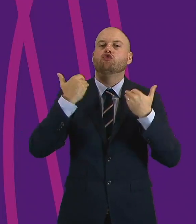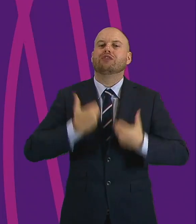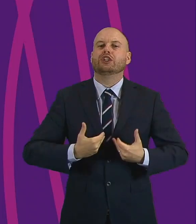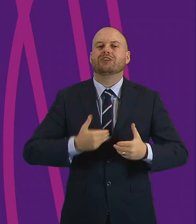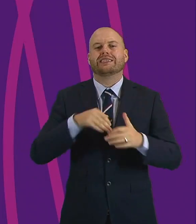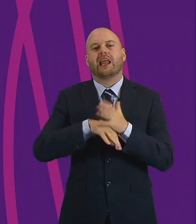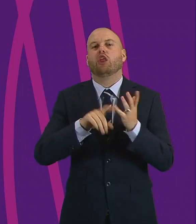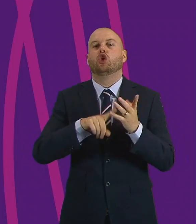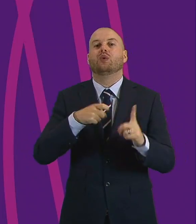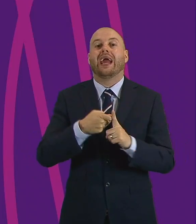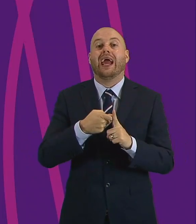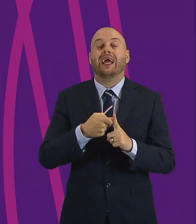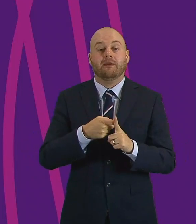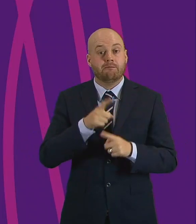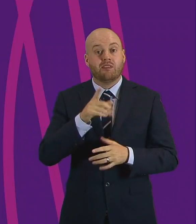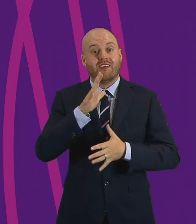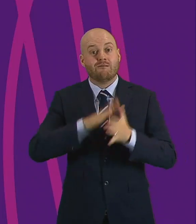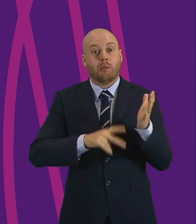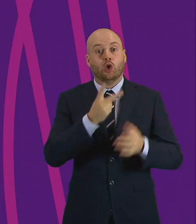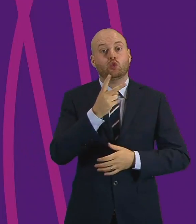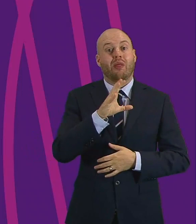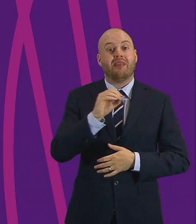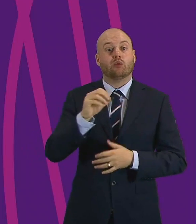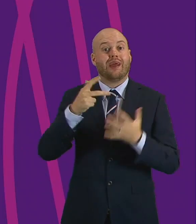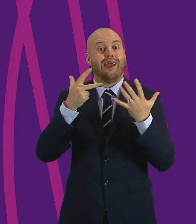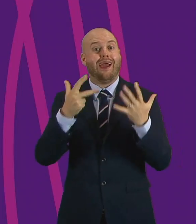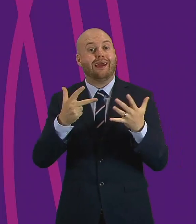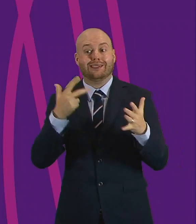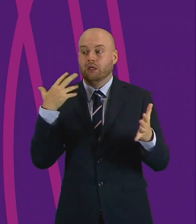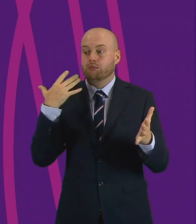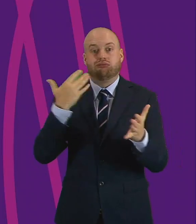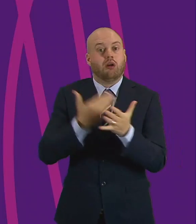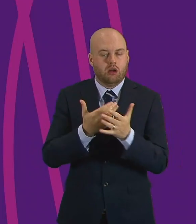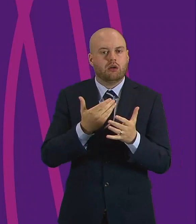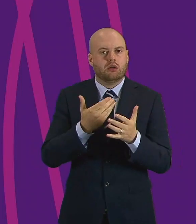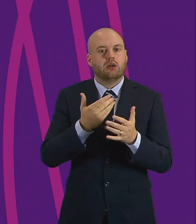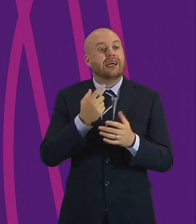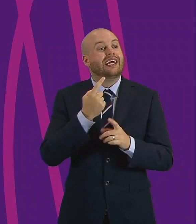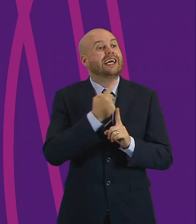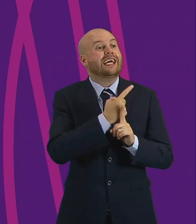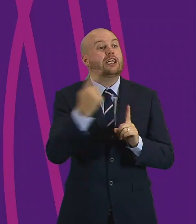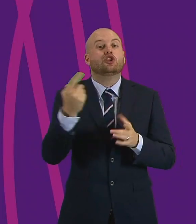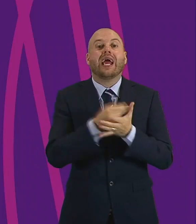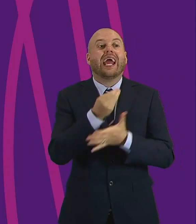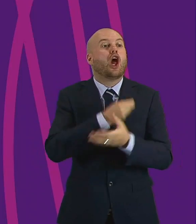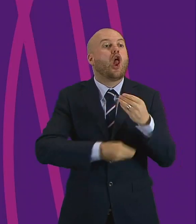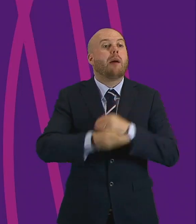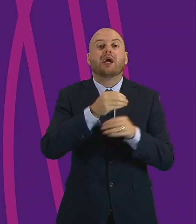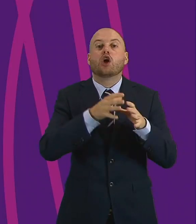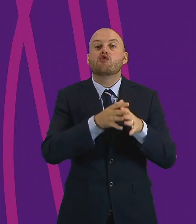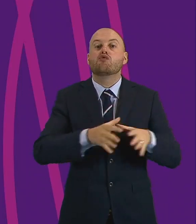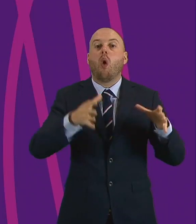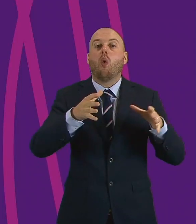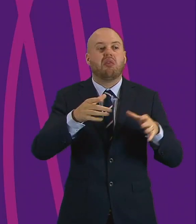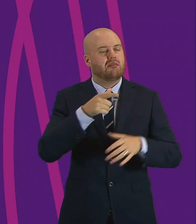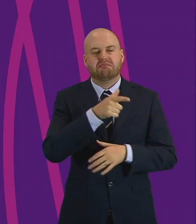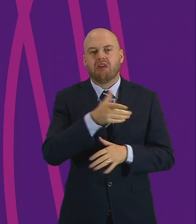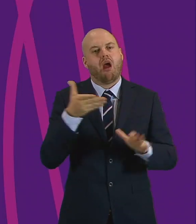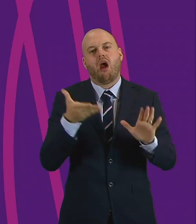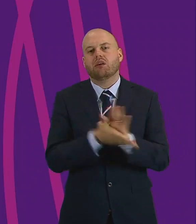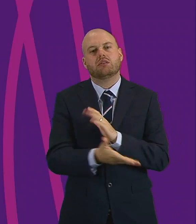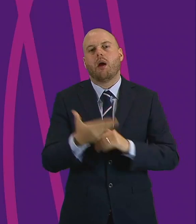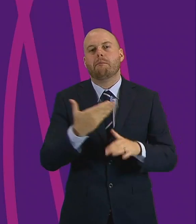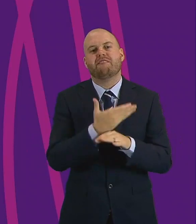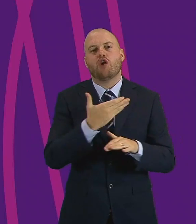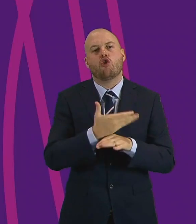about 2008 or so, per capita economic growth in Scotland has consistently underperformed that of the